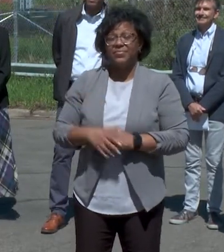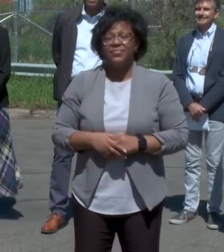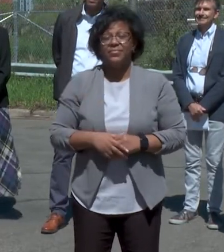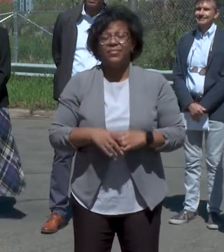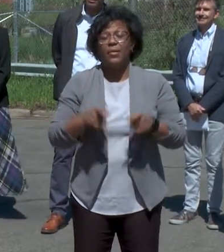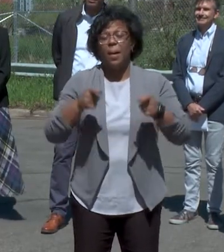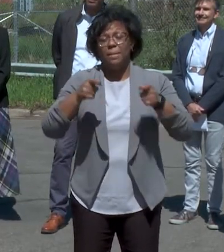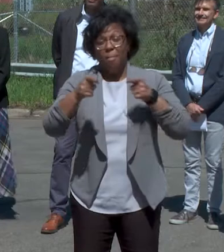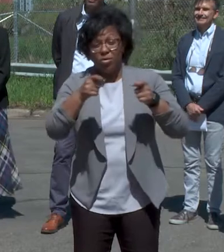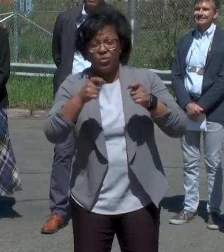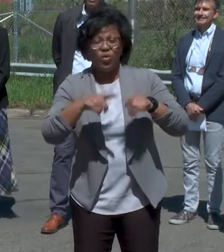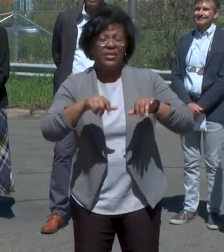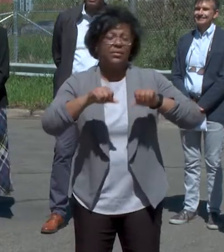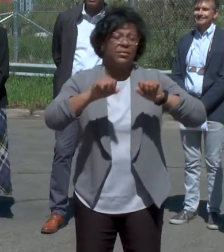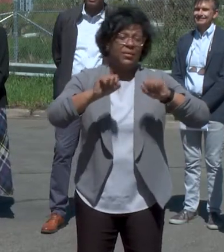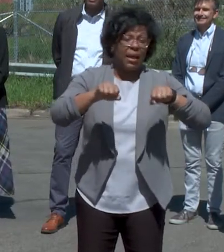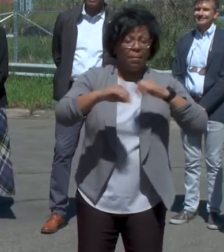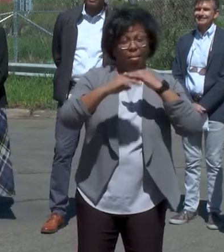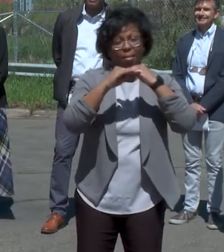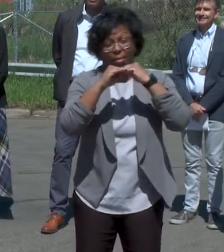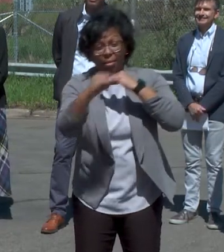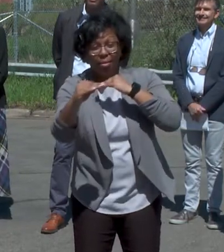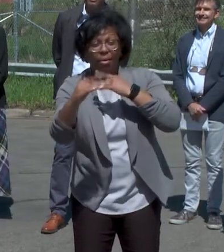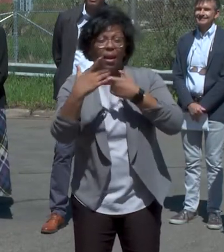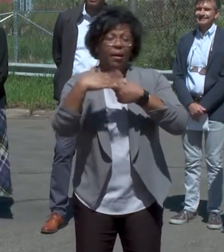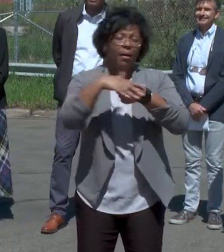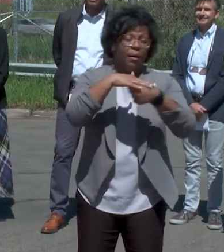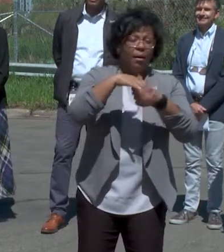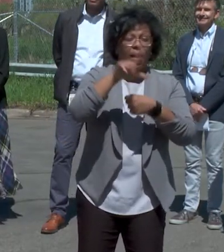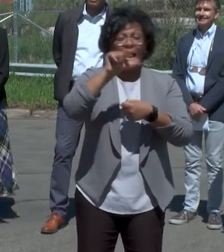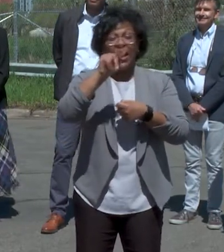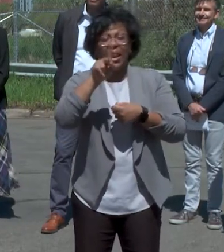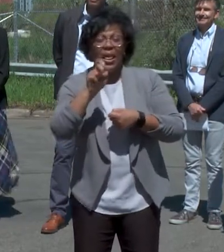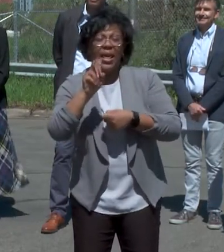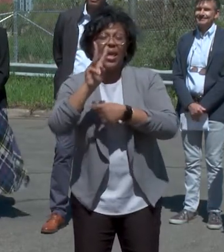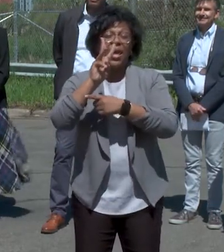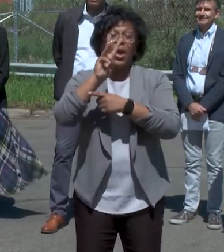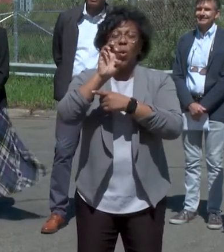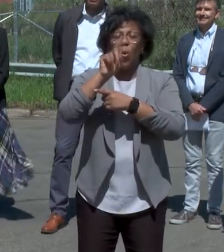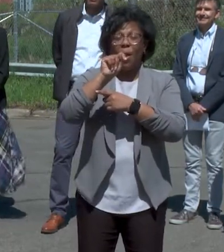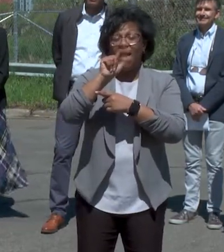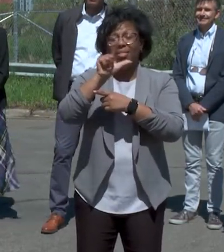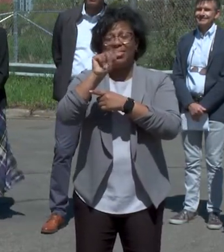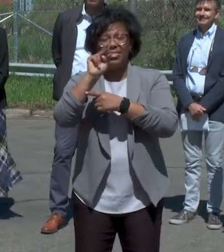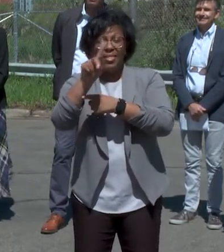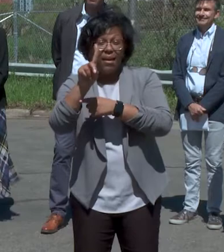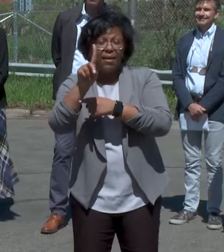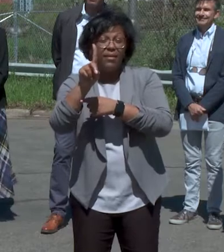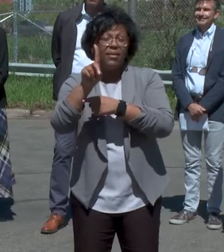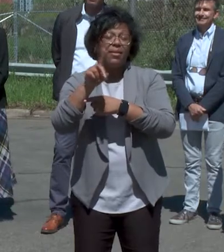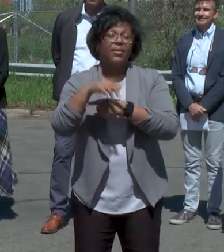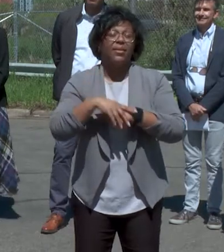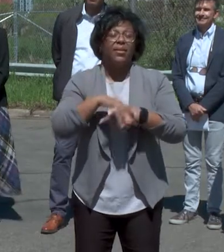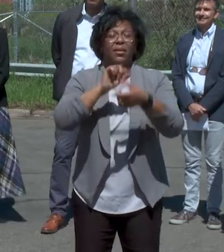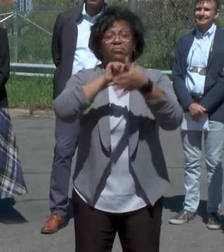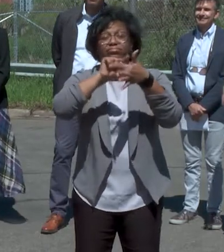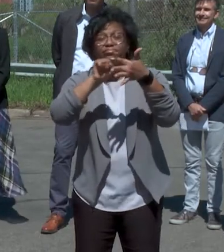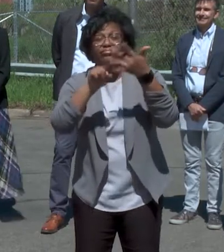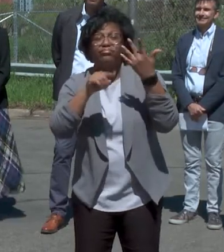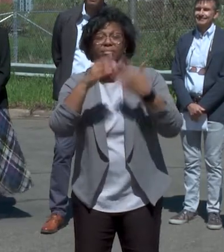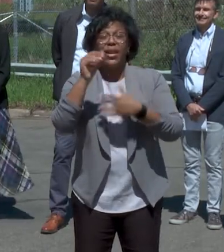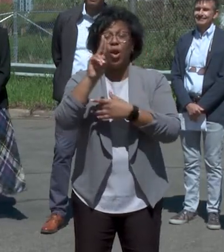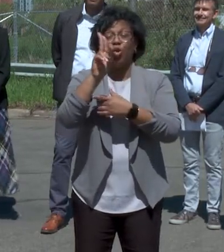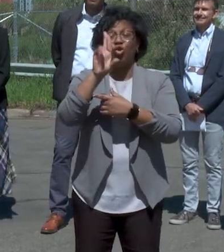lakes and wetlands, natural areas, and our urban forests. And for example, the Urban Forest Management